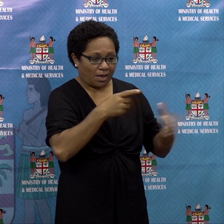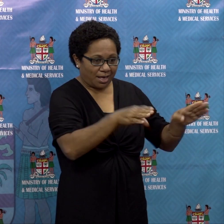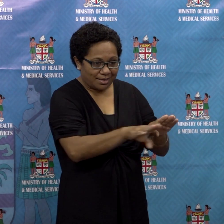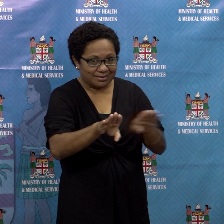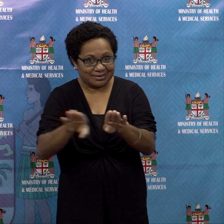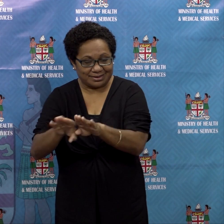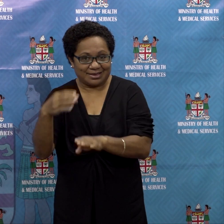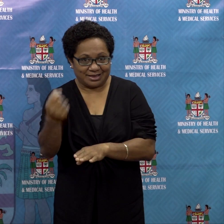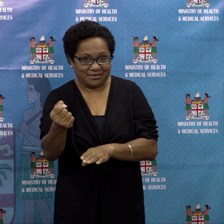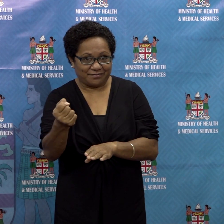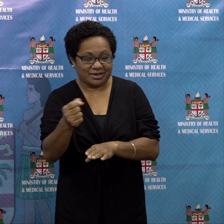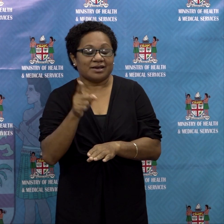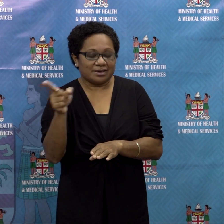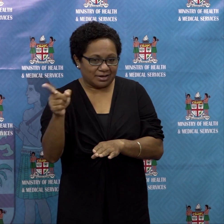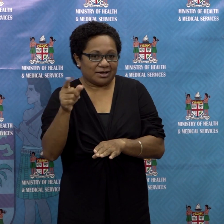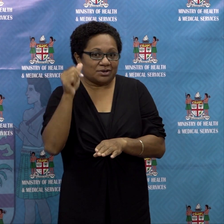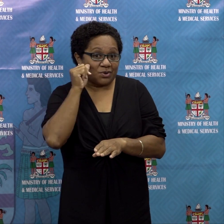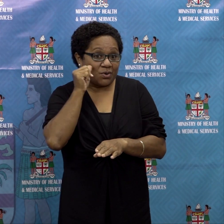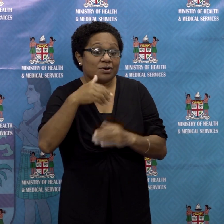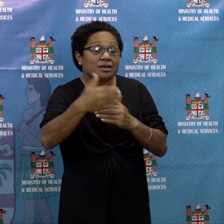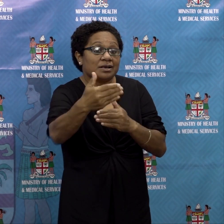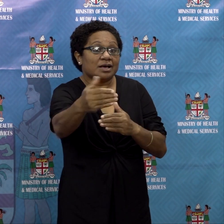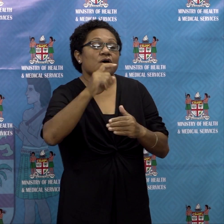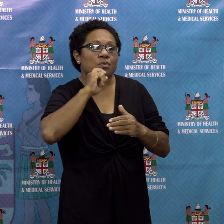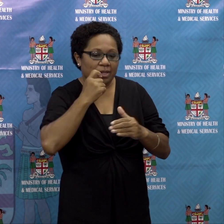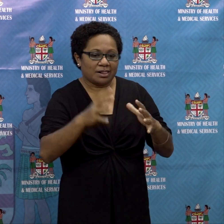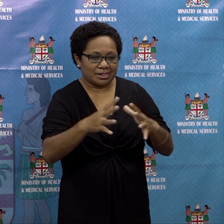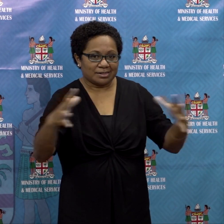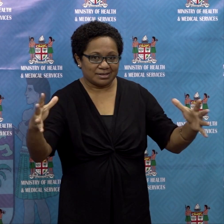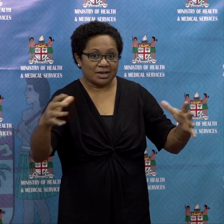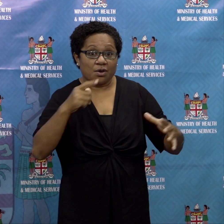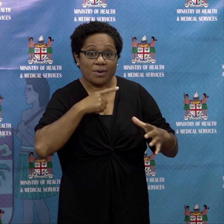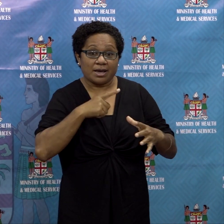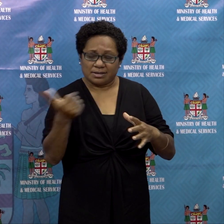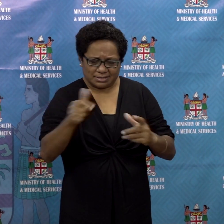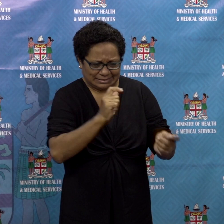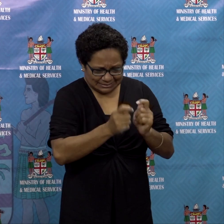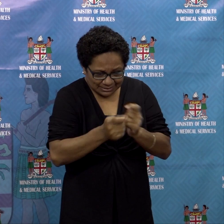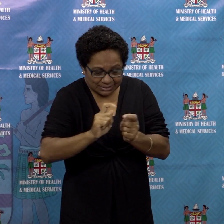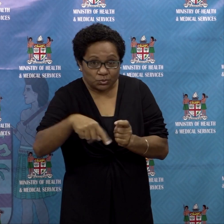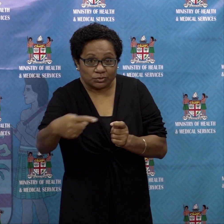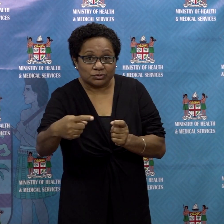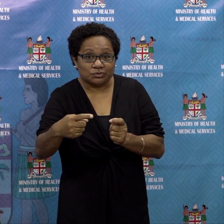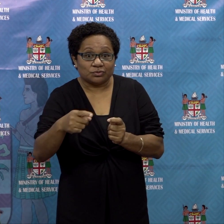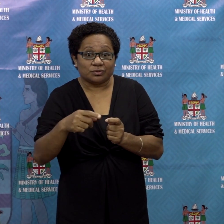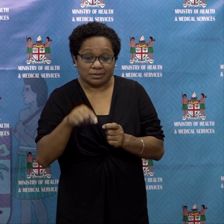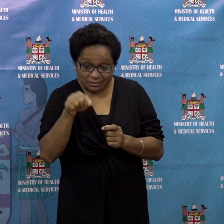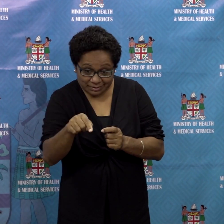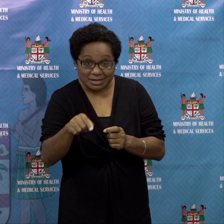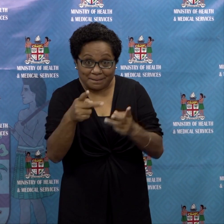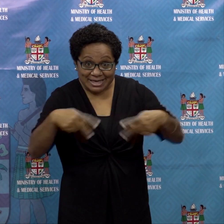We expect the number of cases to actually rise because we are testing aggressively in many of the areas that we know that the virus is spreading.